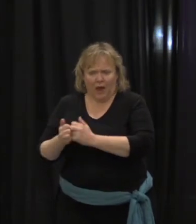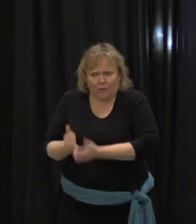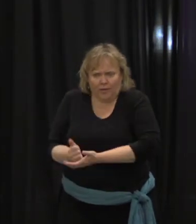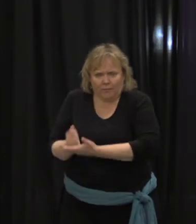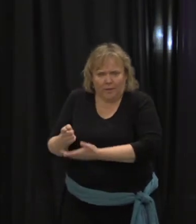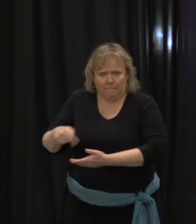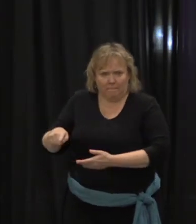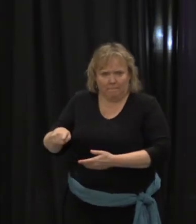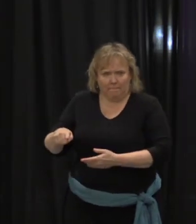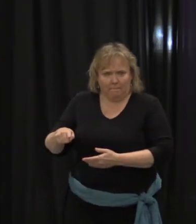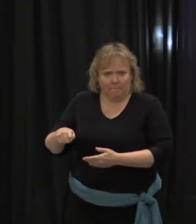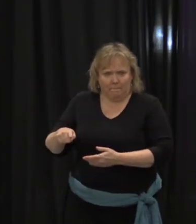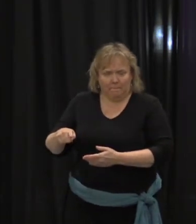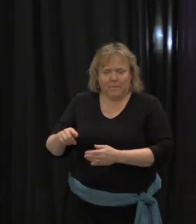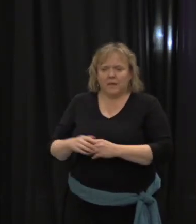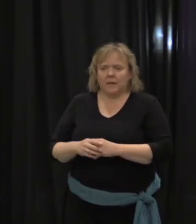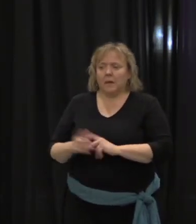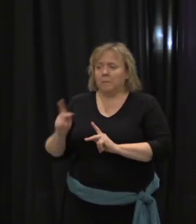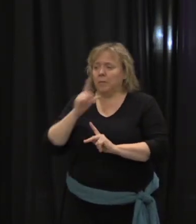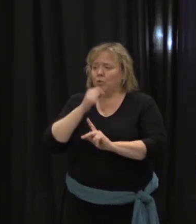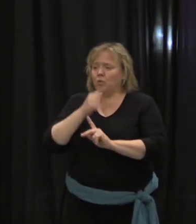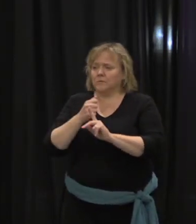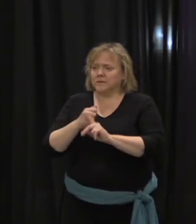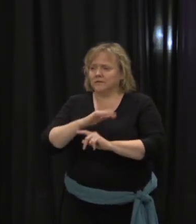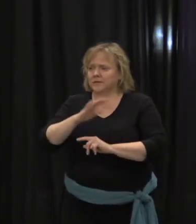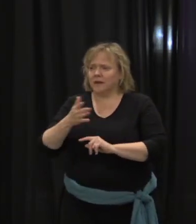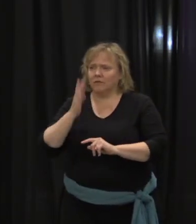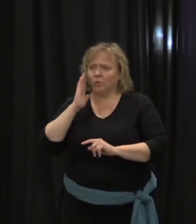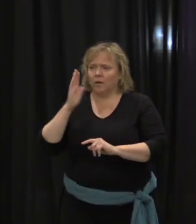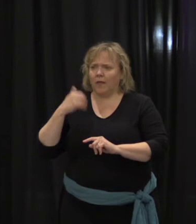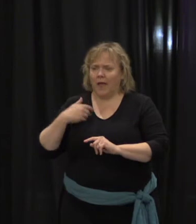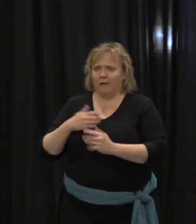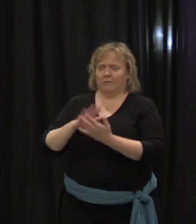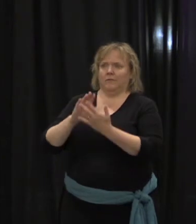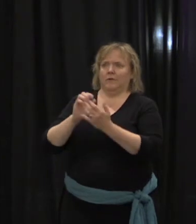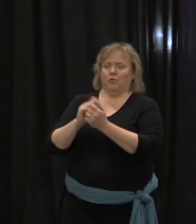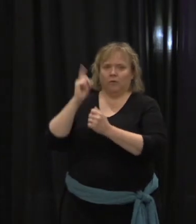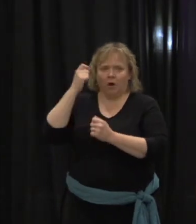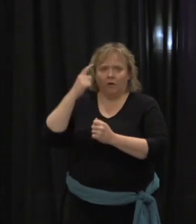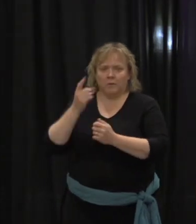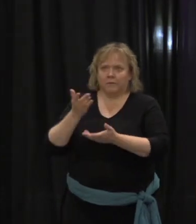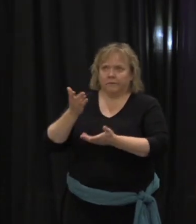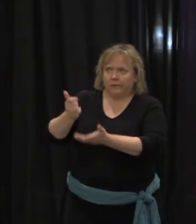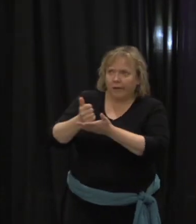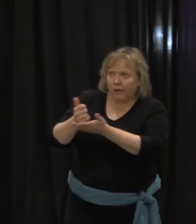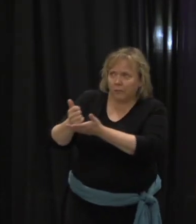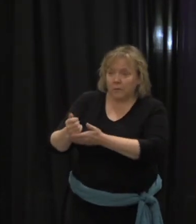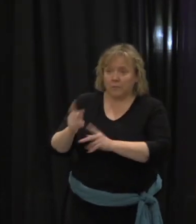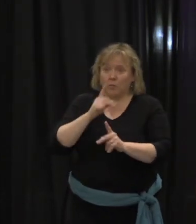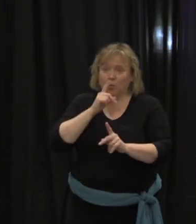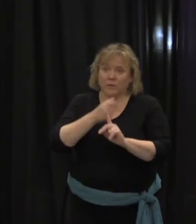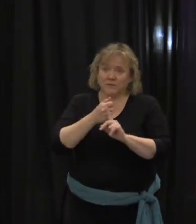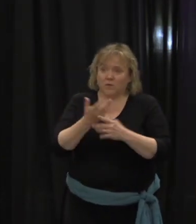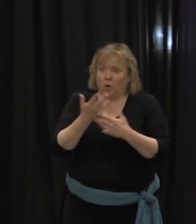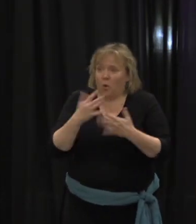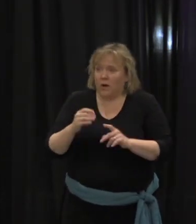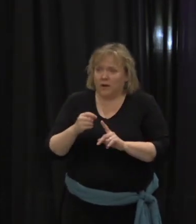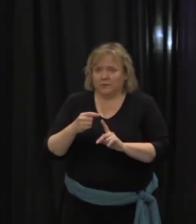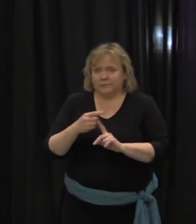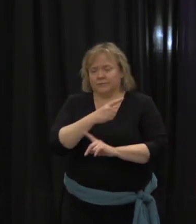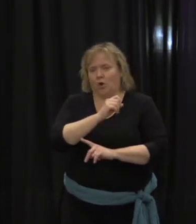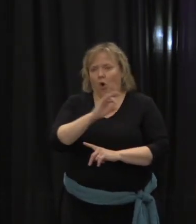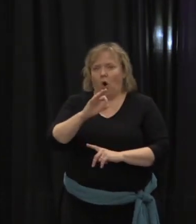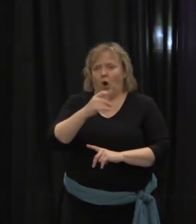are we doing that? People who will never come in contact with the state. People who are living their lives off the grid already. Because a lot of those